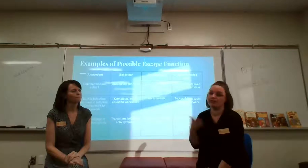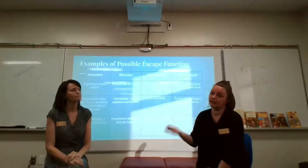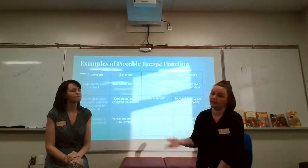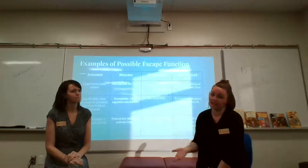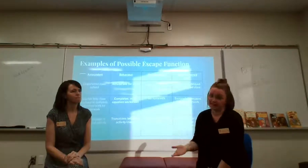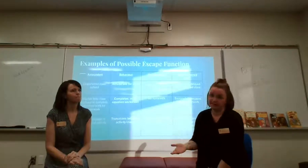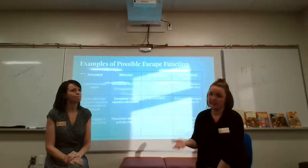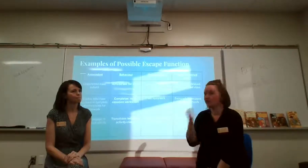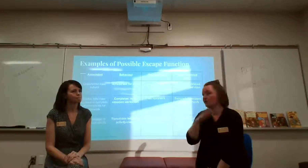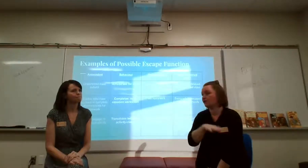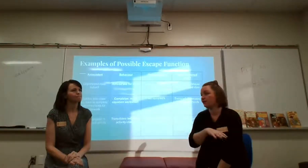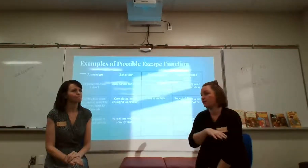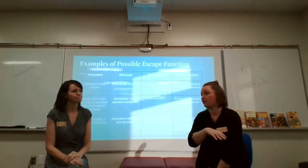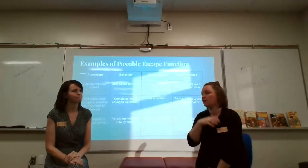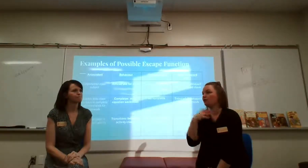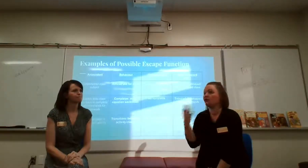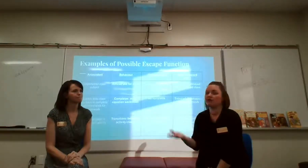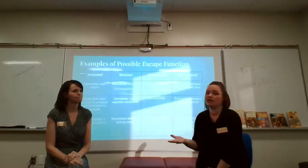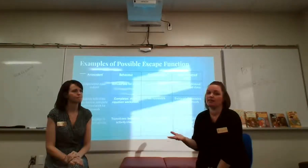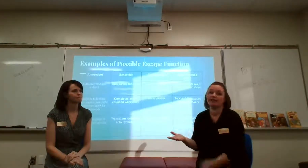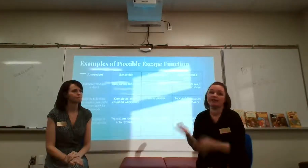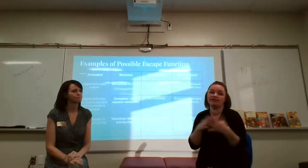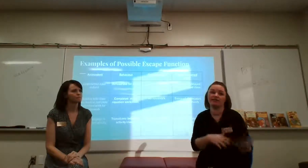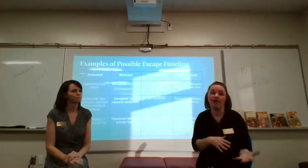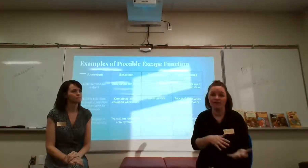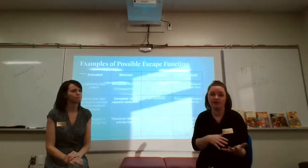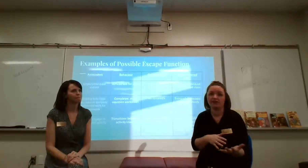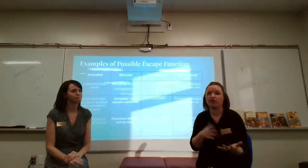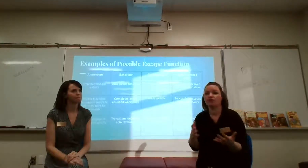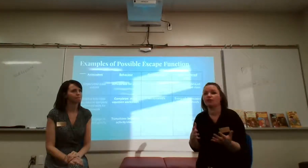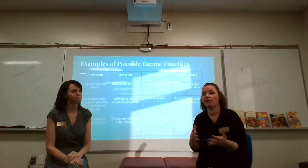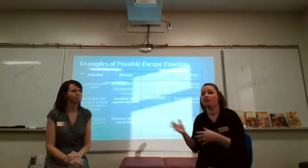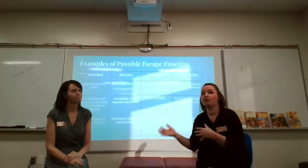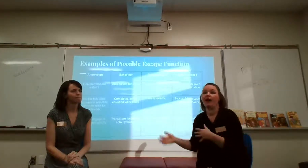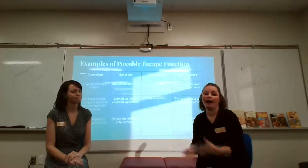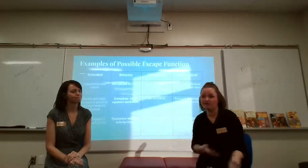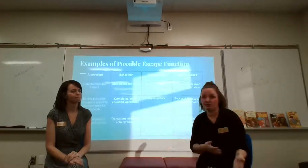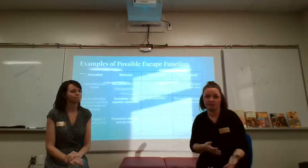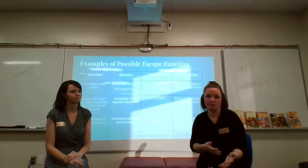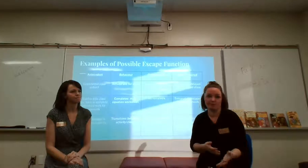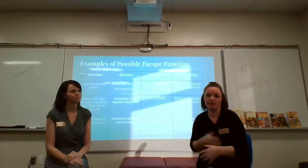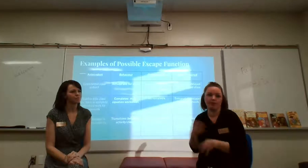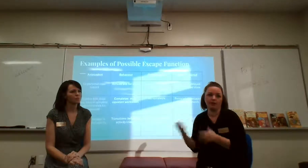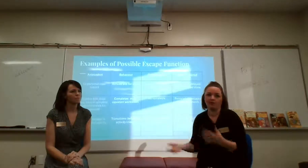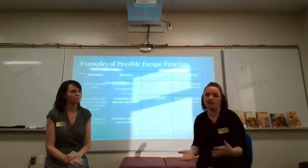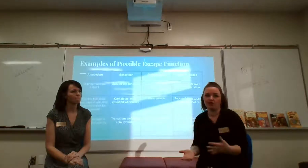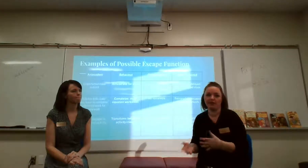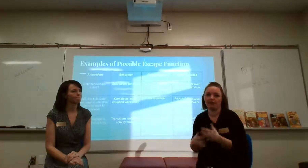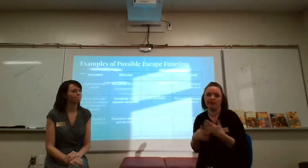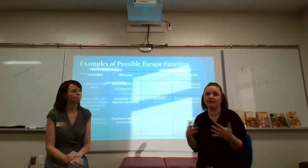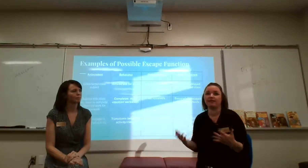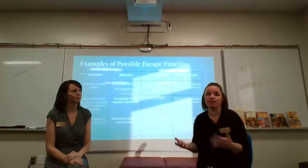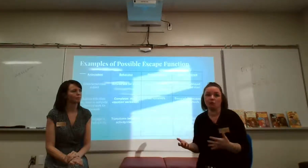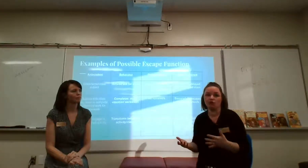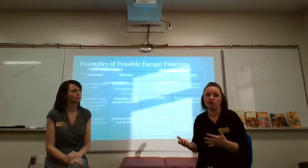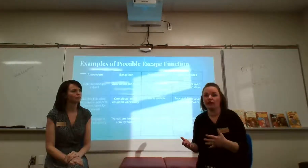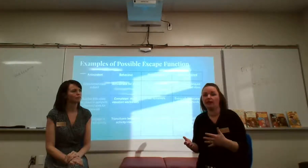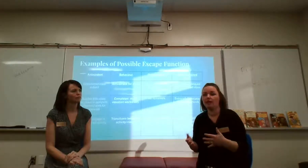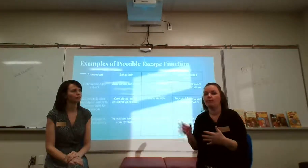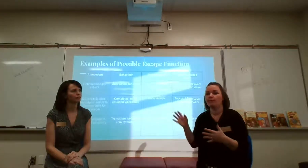dealing with a safety situation or you're dealing with the safety of others. So therefore you have to remove them, and we're not judging that, and we're not saying don't do that. But what we're